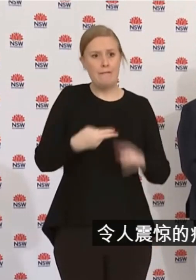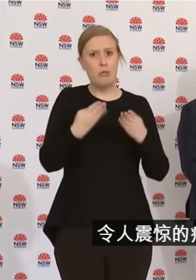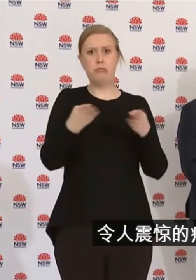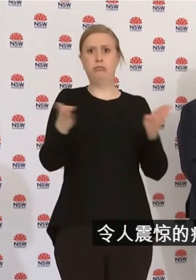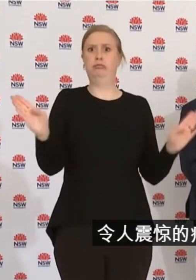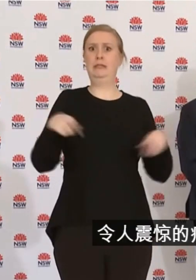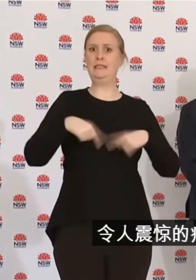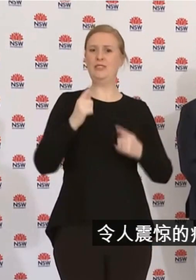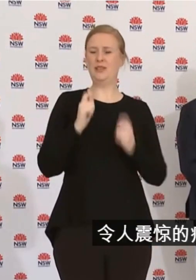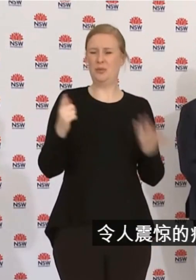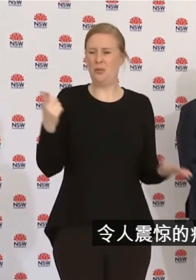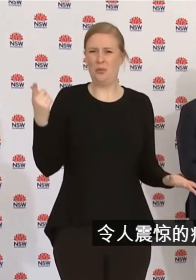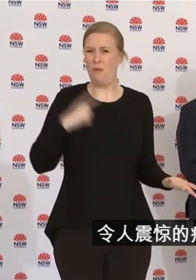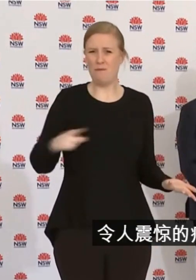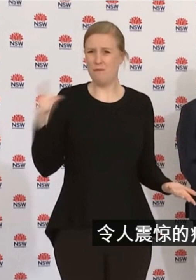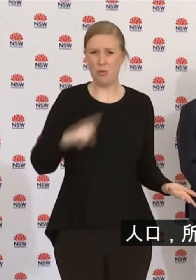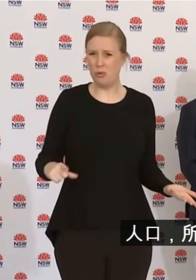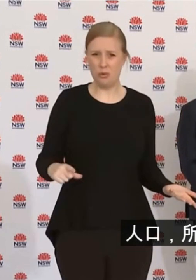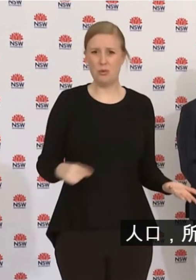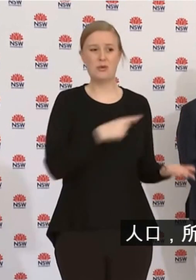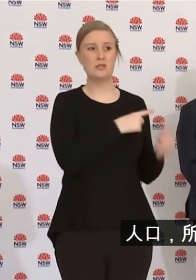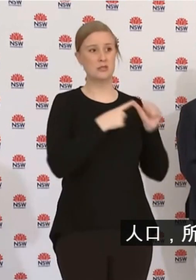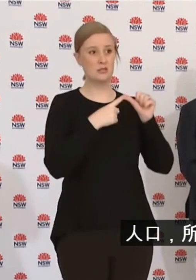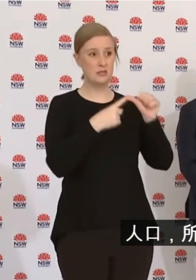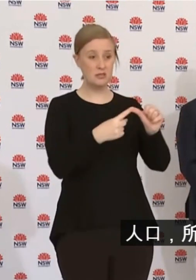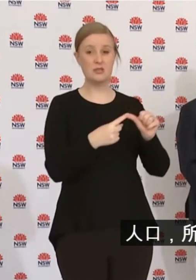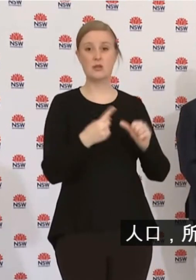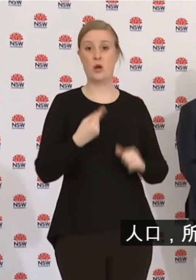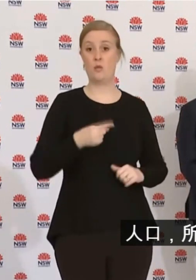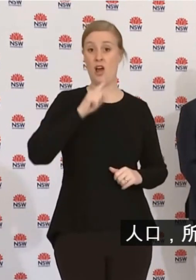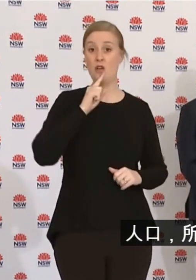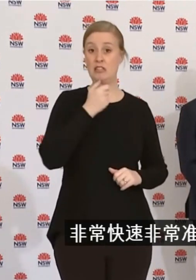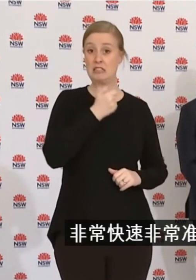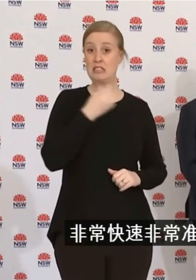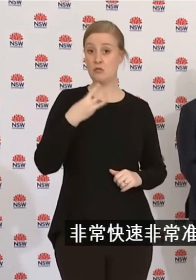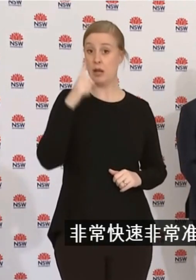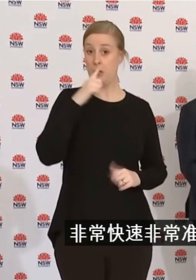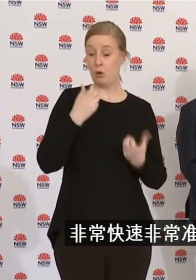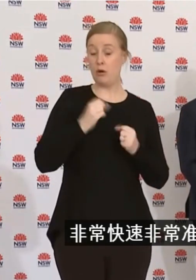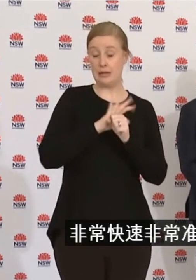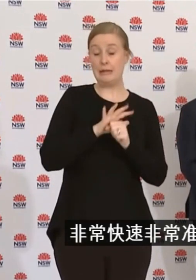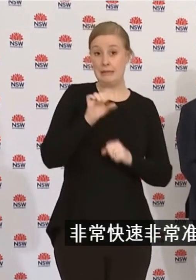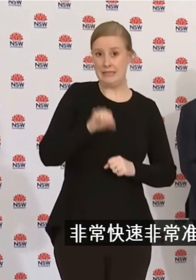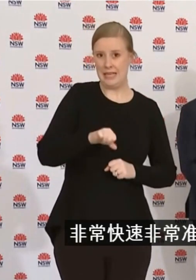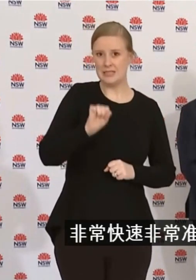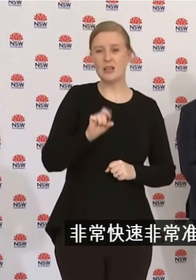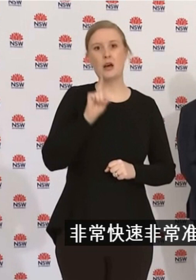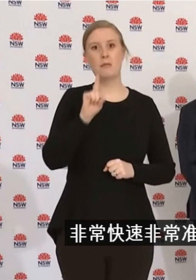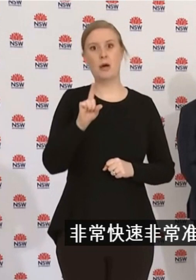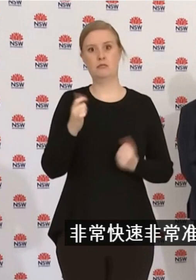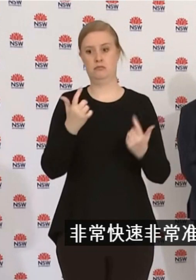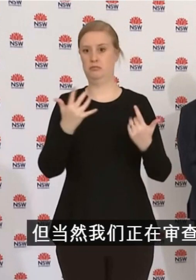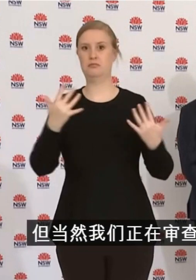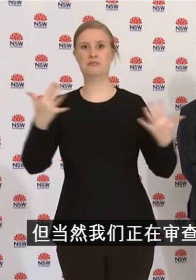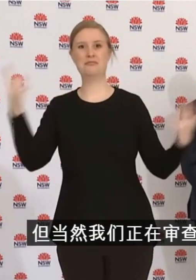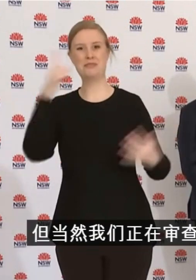cases, while alarming, is still a tiny proportion of the population. And so what we're needing to do is have very rapid, very accurate tests